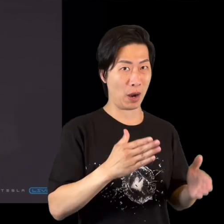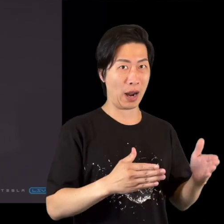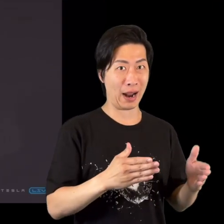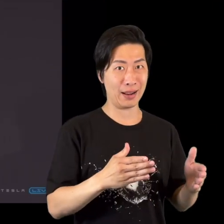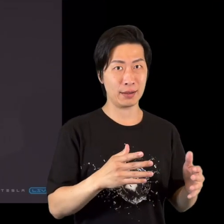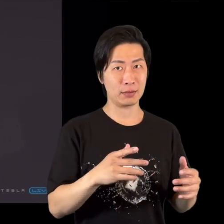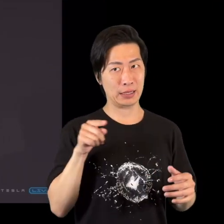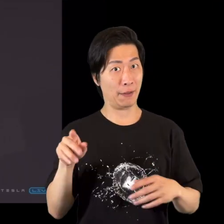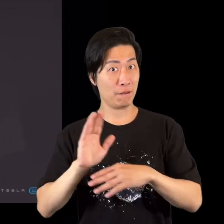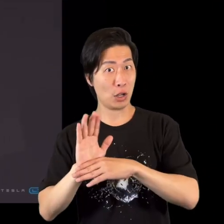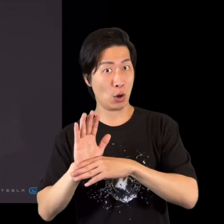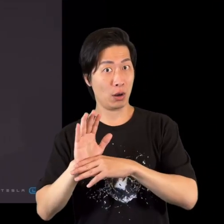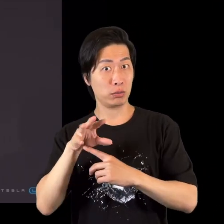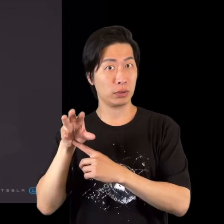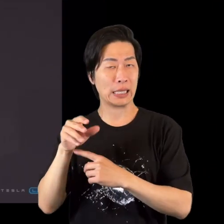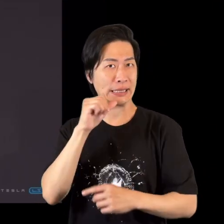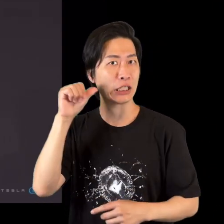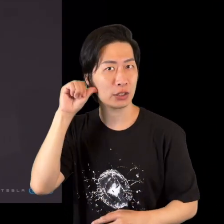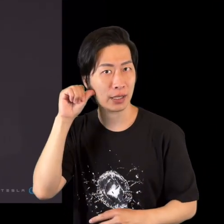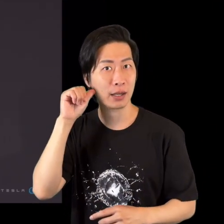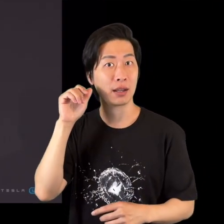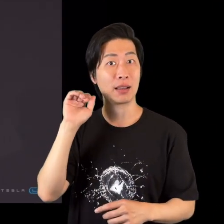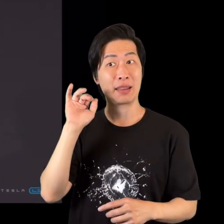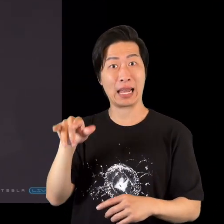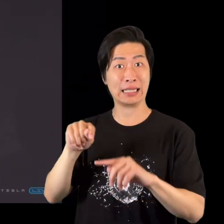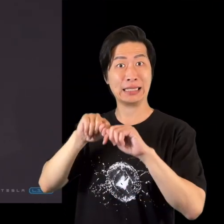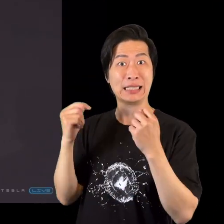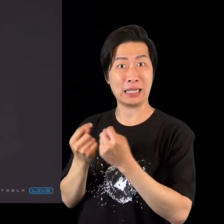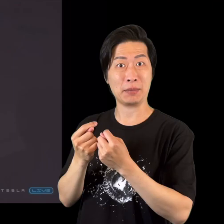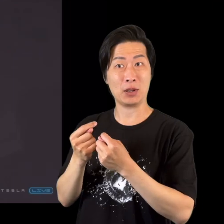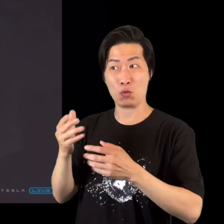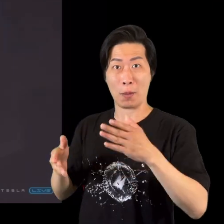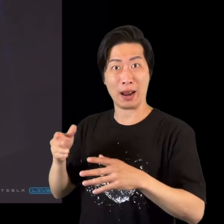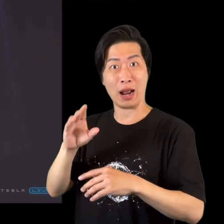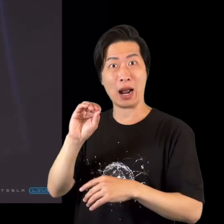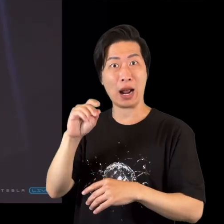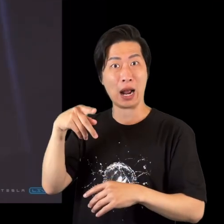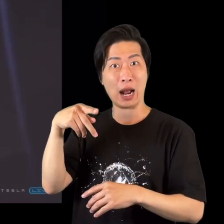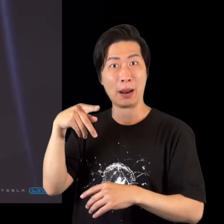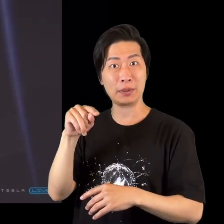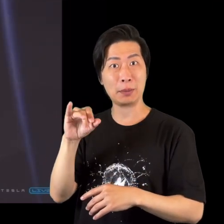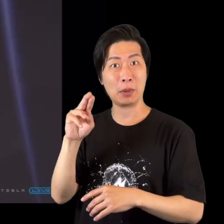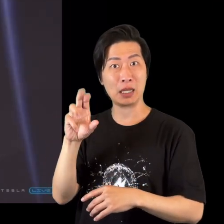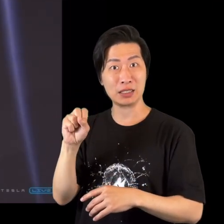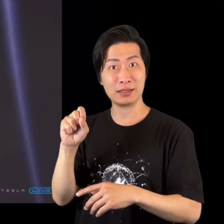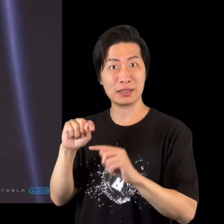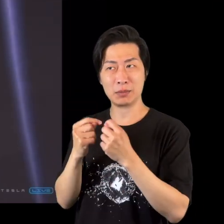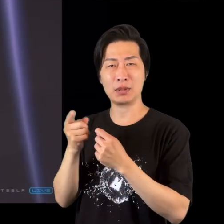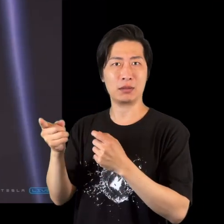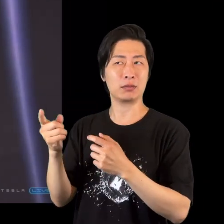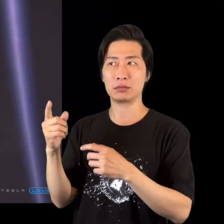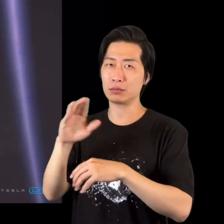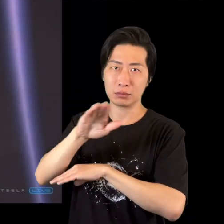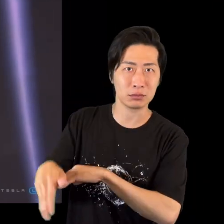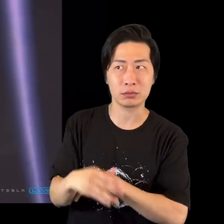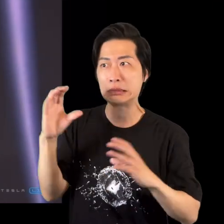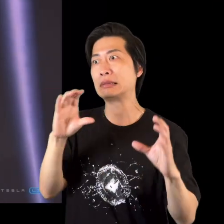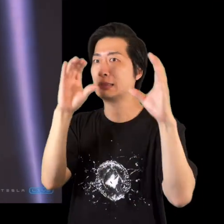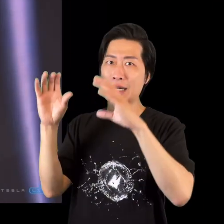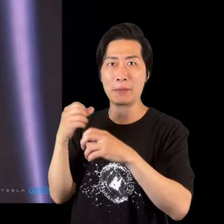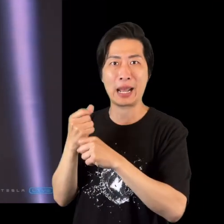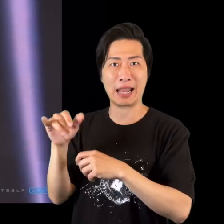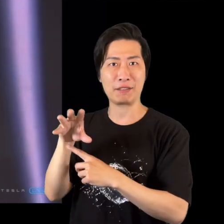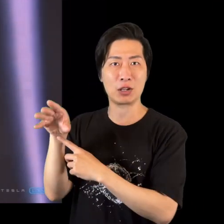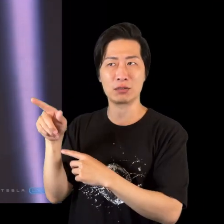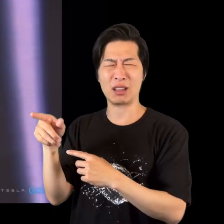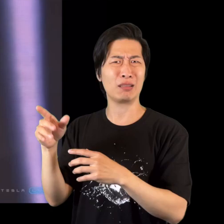this is a video that was taken basically yesterday, and the Optimus team was up all night making this video. The Optimus team has done an